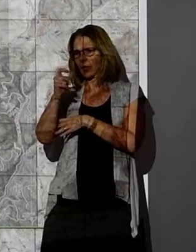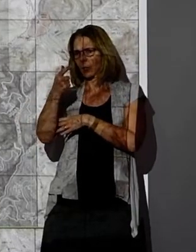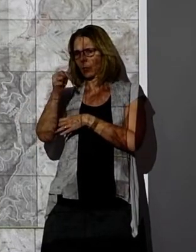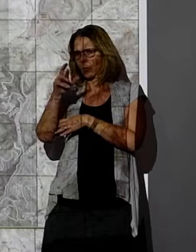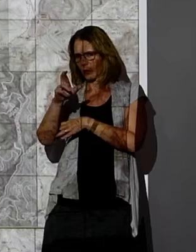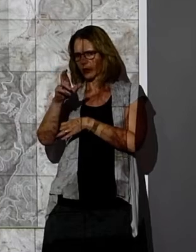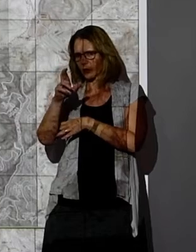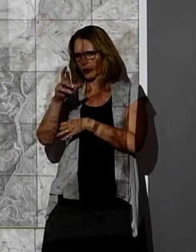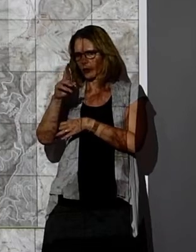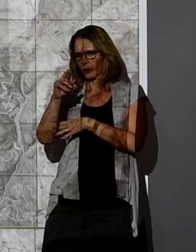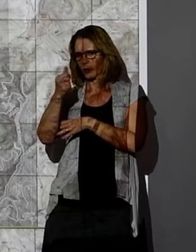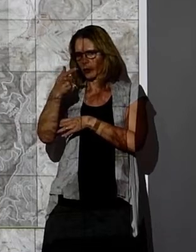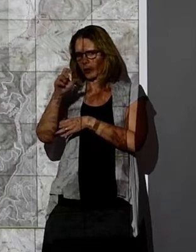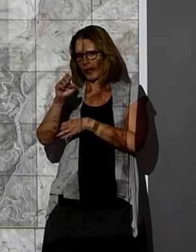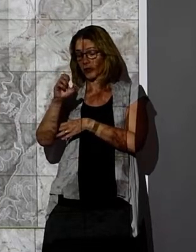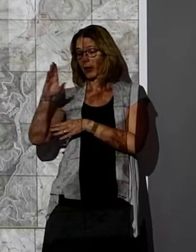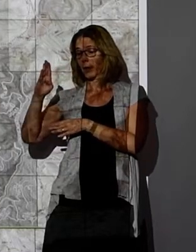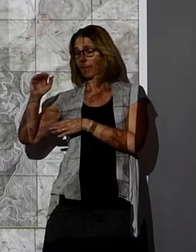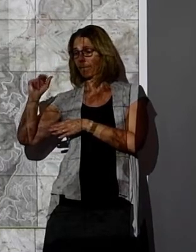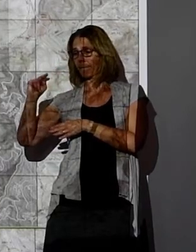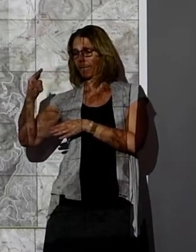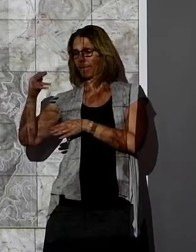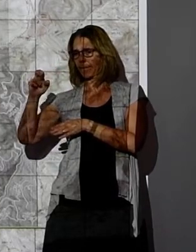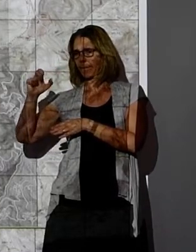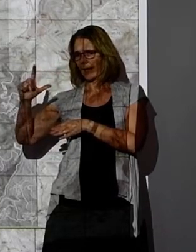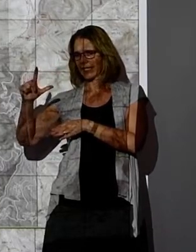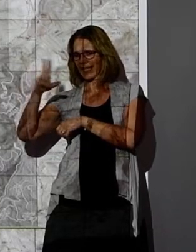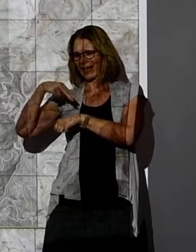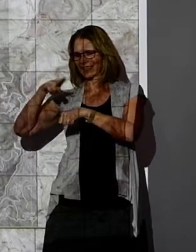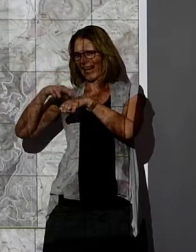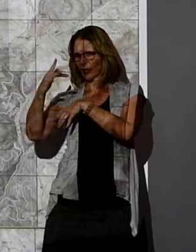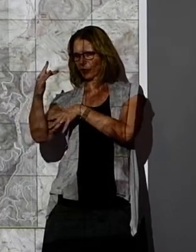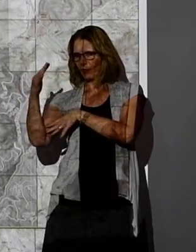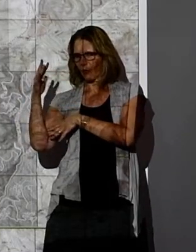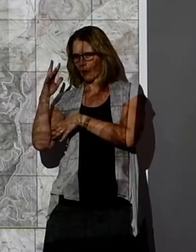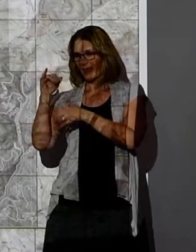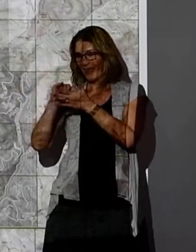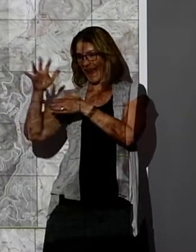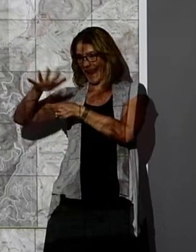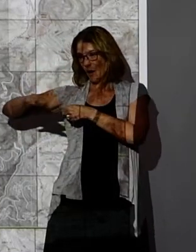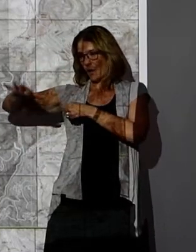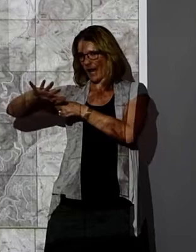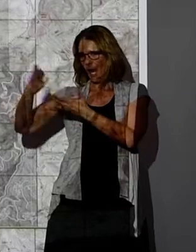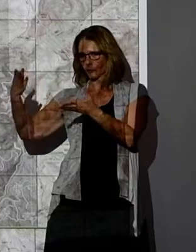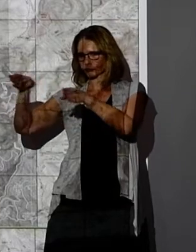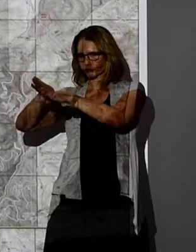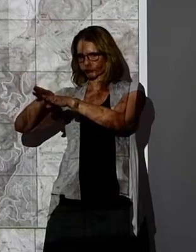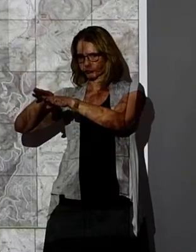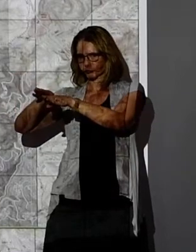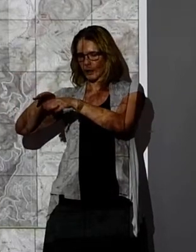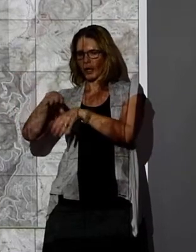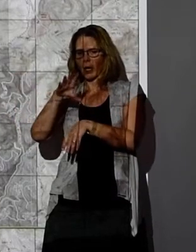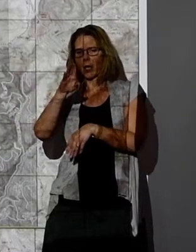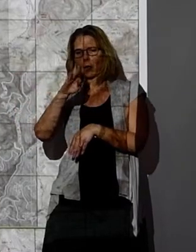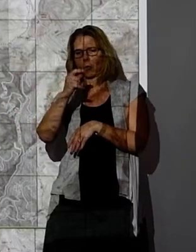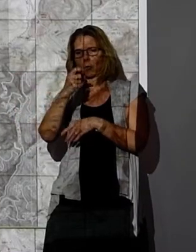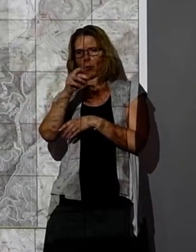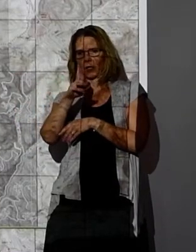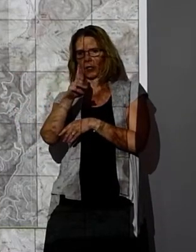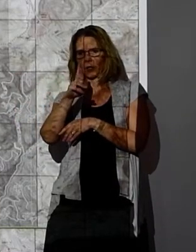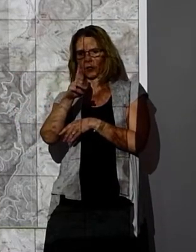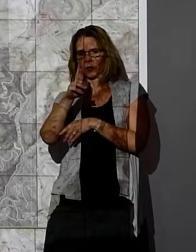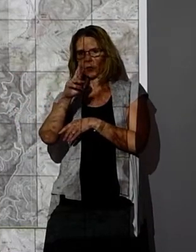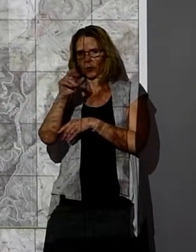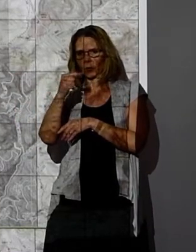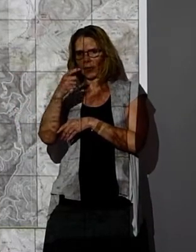Bangtail Mountain Range National Forest is completely closed. And right now, everything on the Bridger Range from Flathead